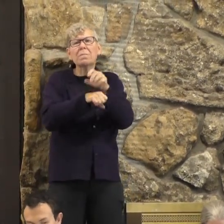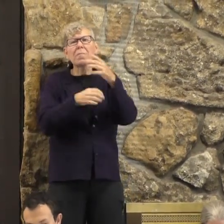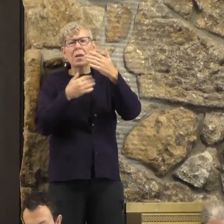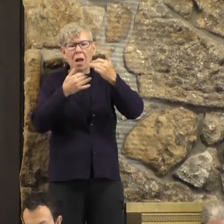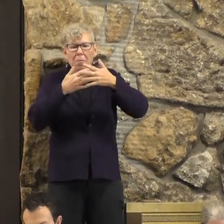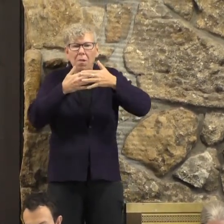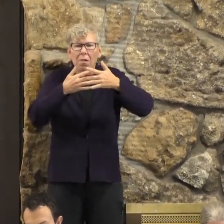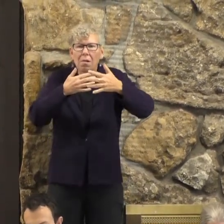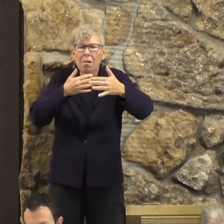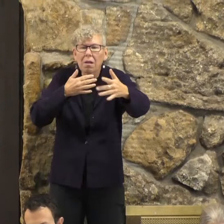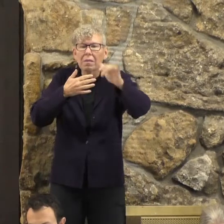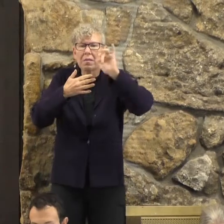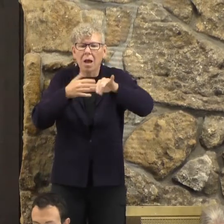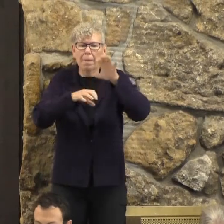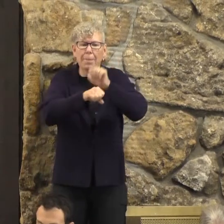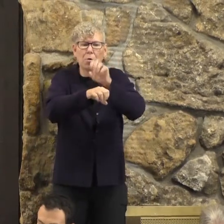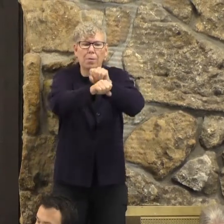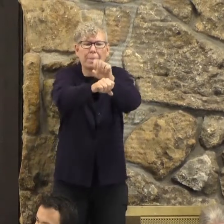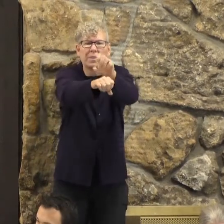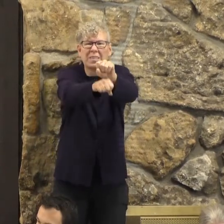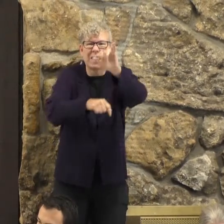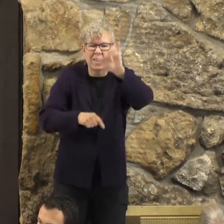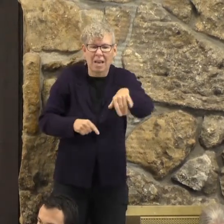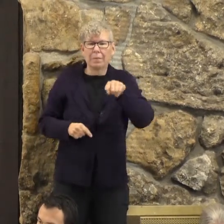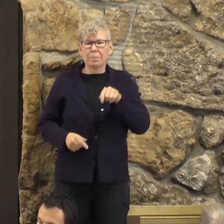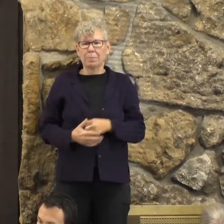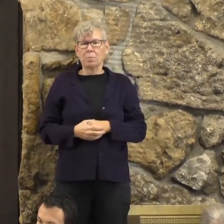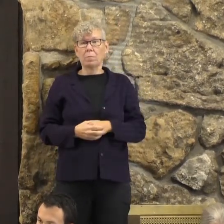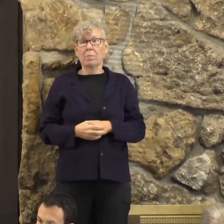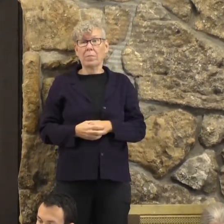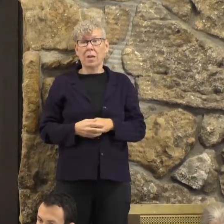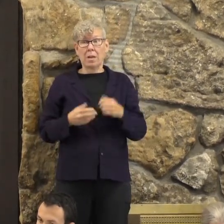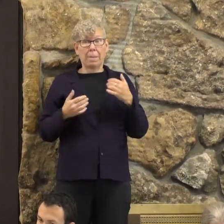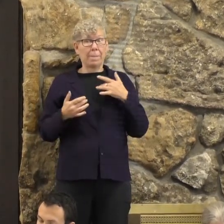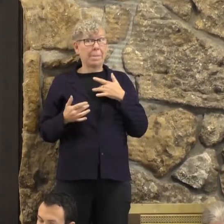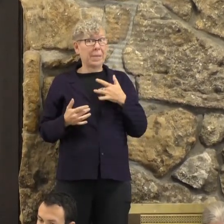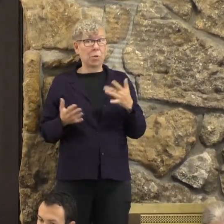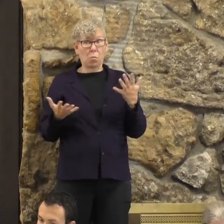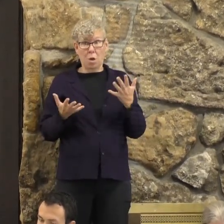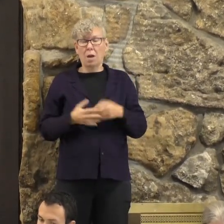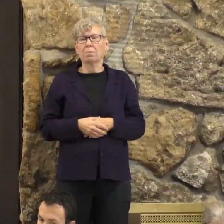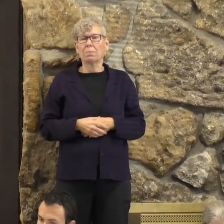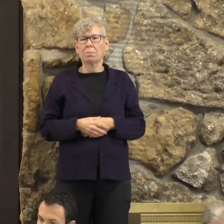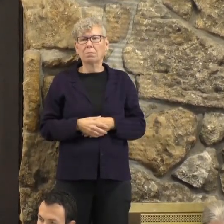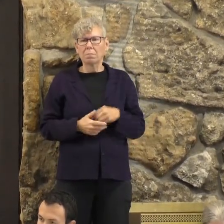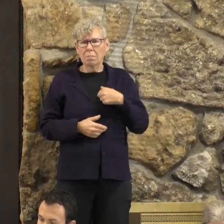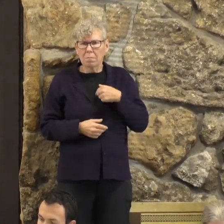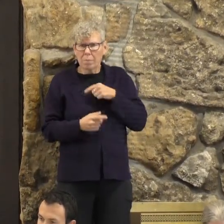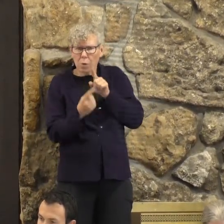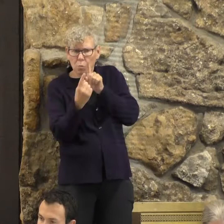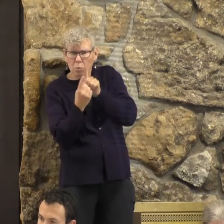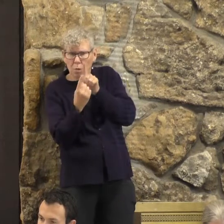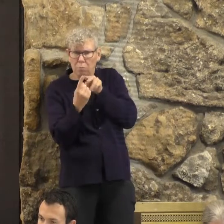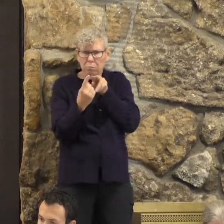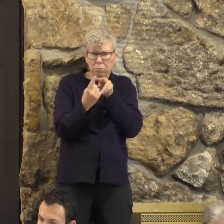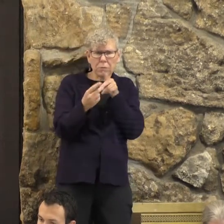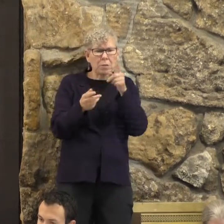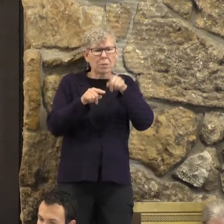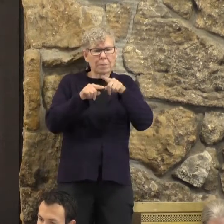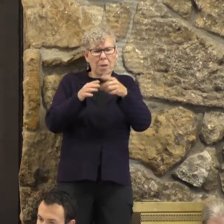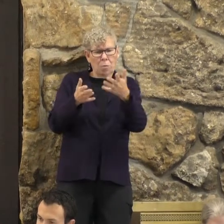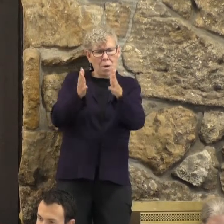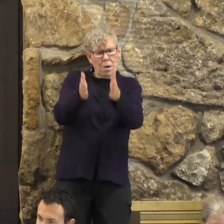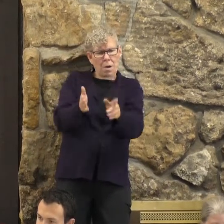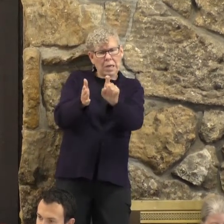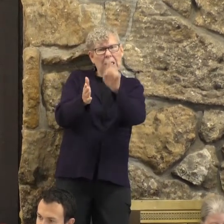We, of course, handle it on a one-on-one individual basis. And I think our best